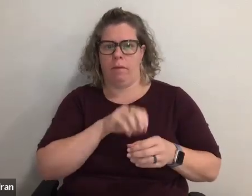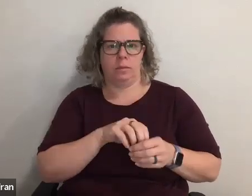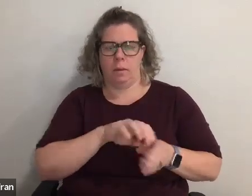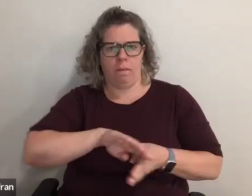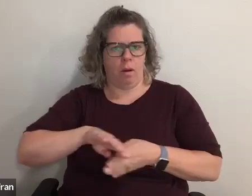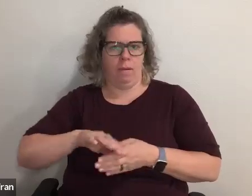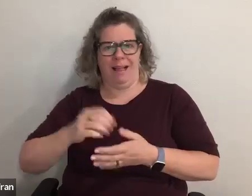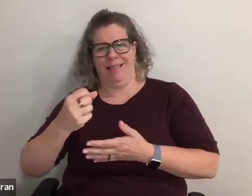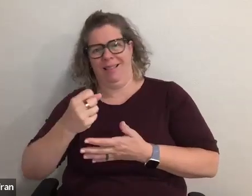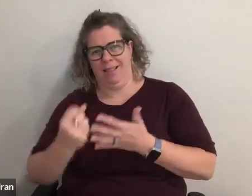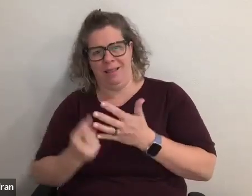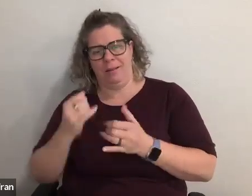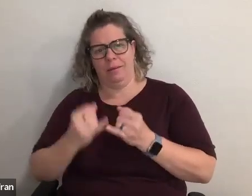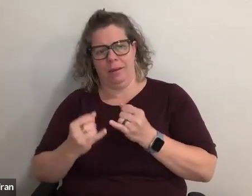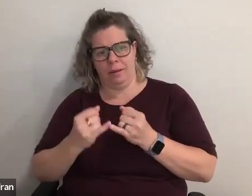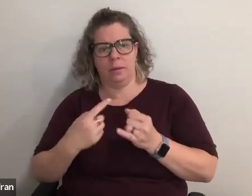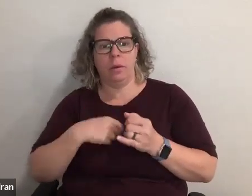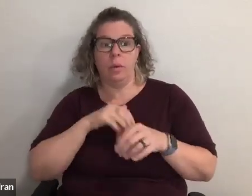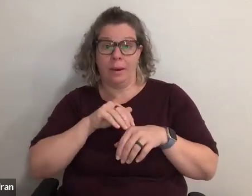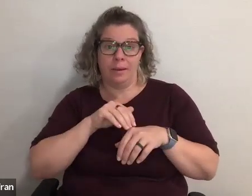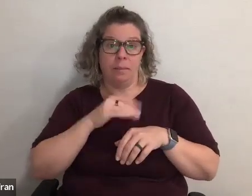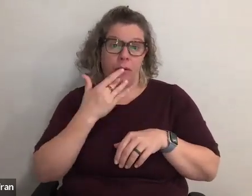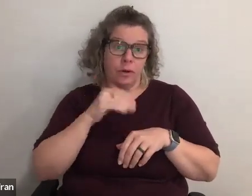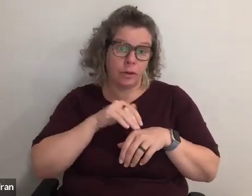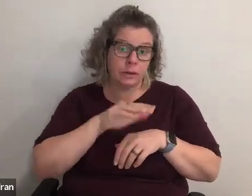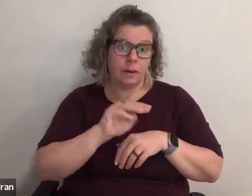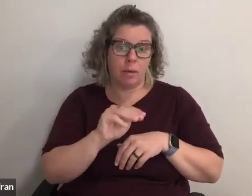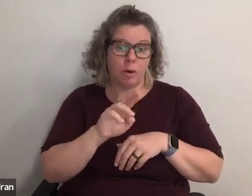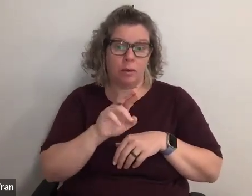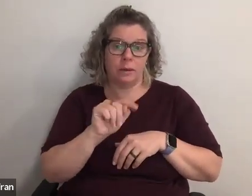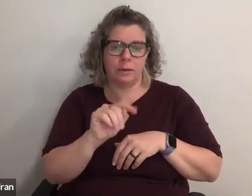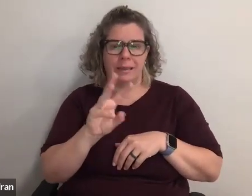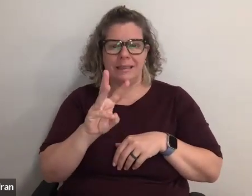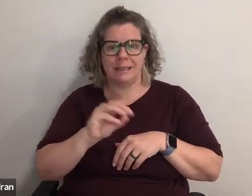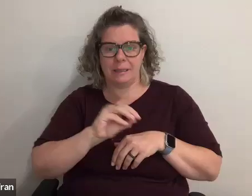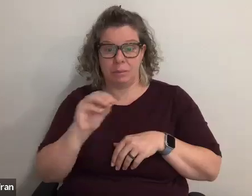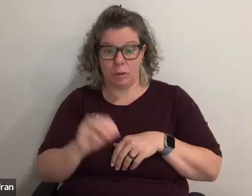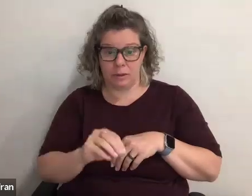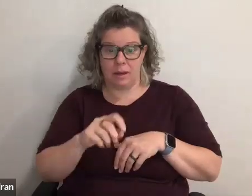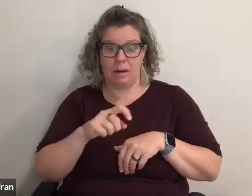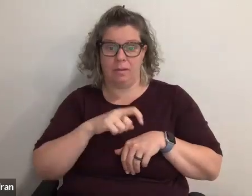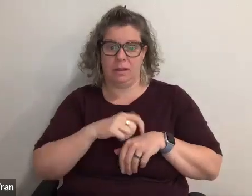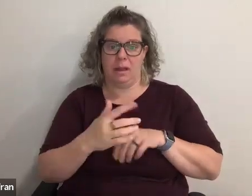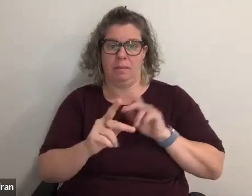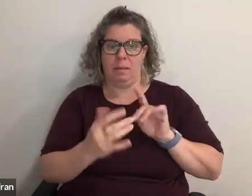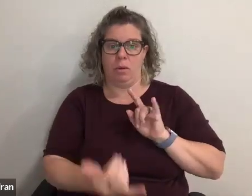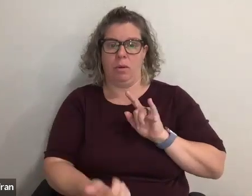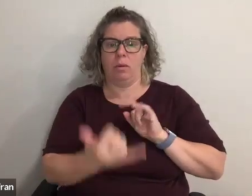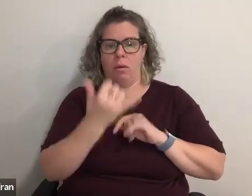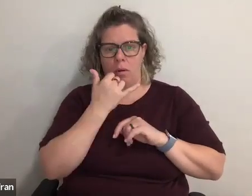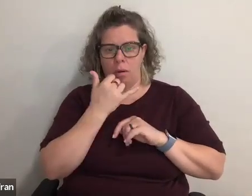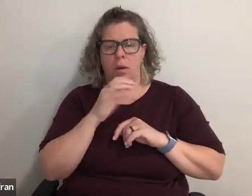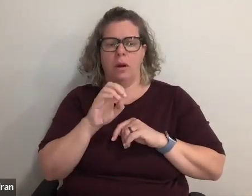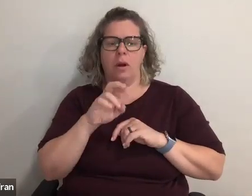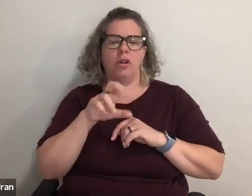we do refer or dispatch mobile response teams about 6% of the time, and we help people access crisis